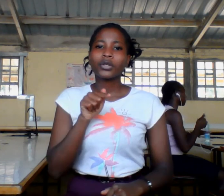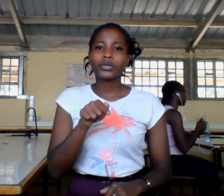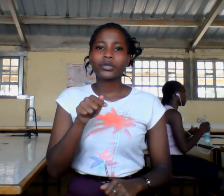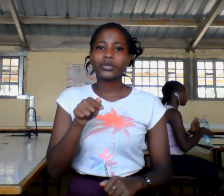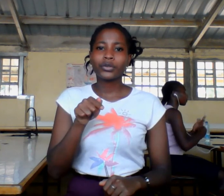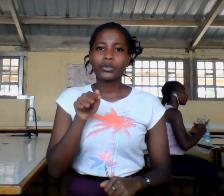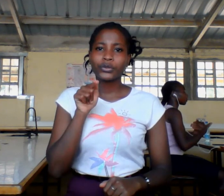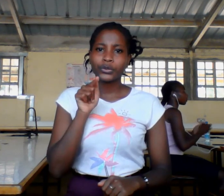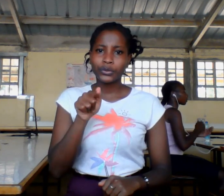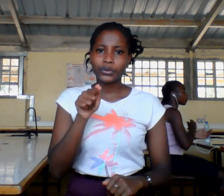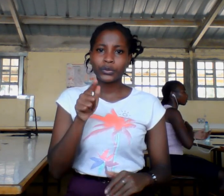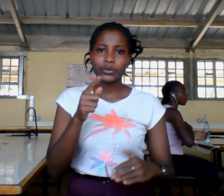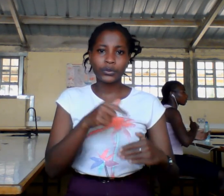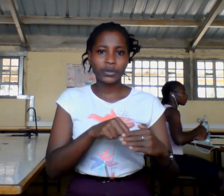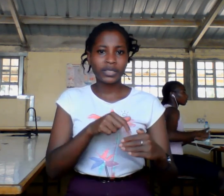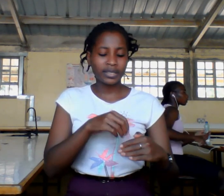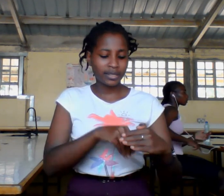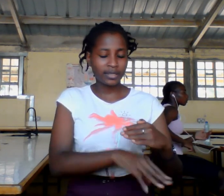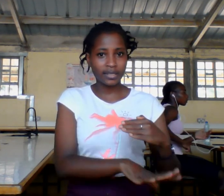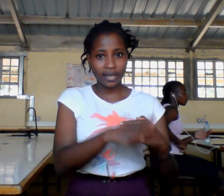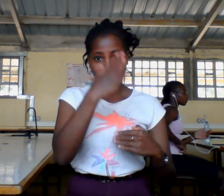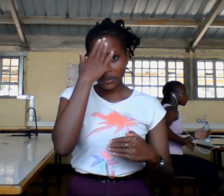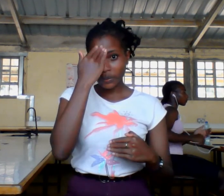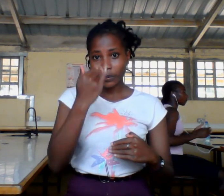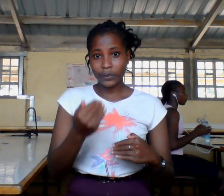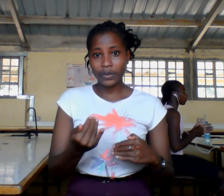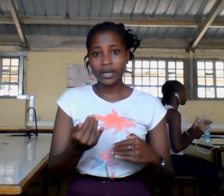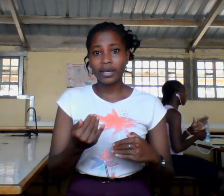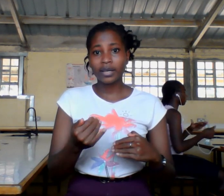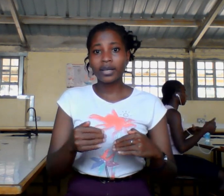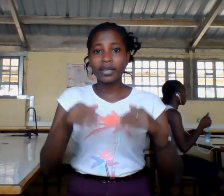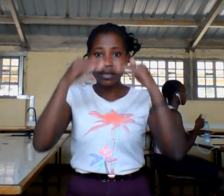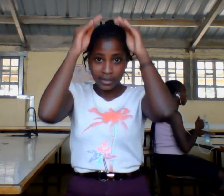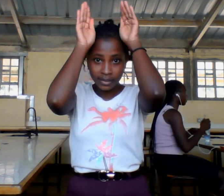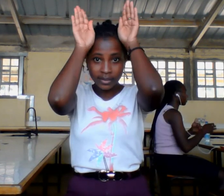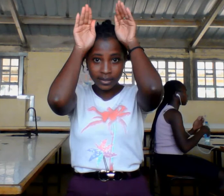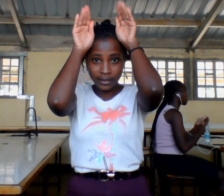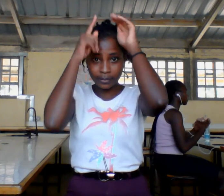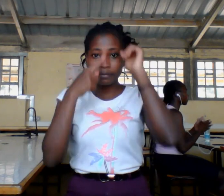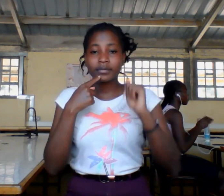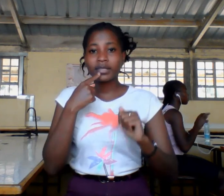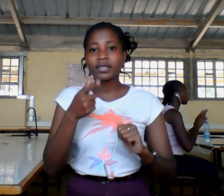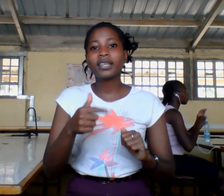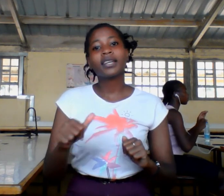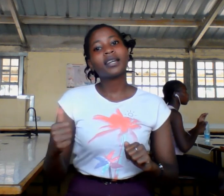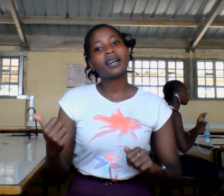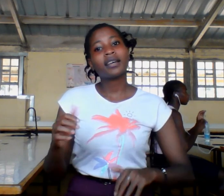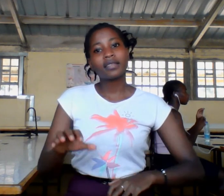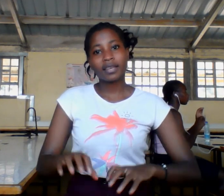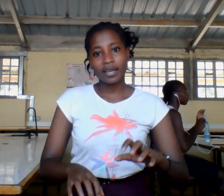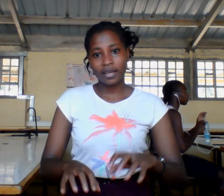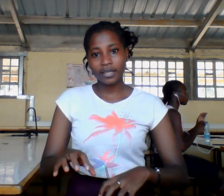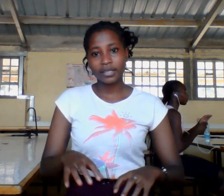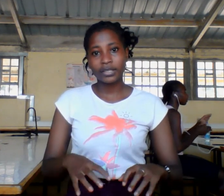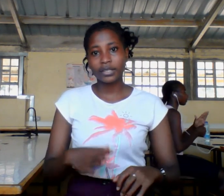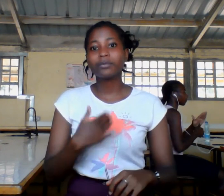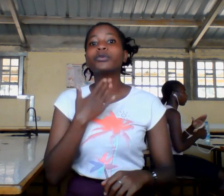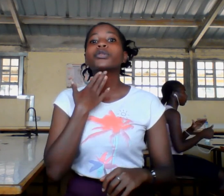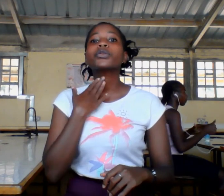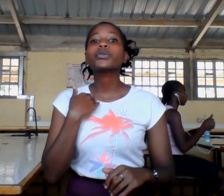of the entire animals, but I don't want this, and they don't listen to me." Surprised fox replied,